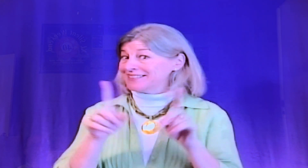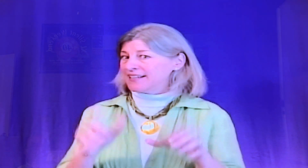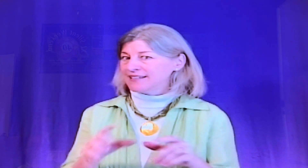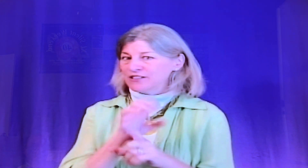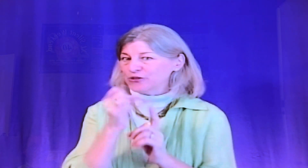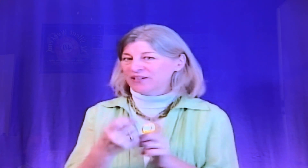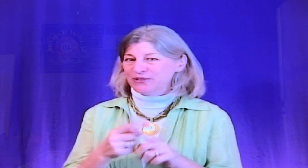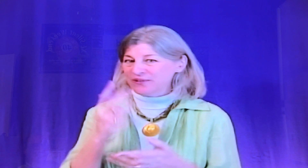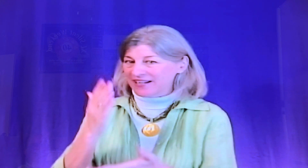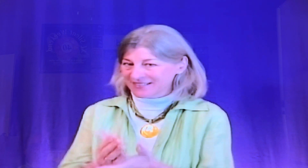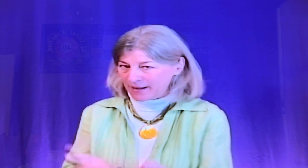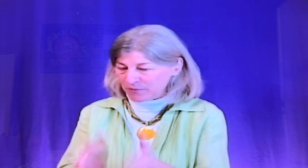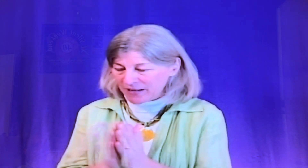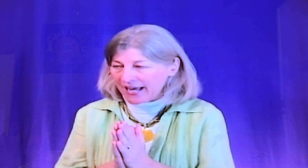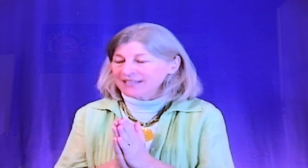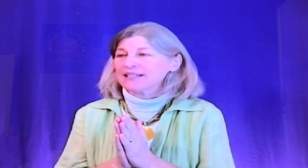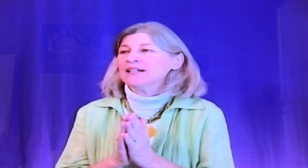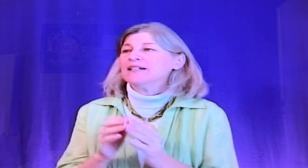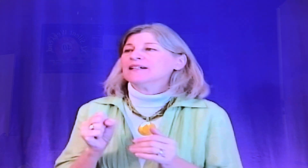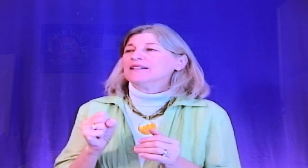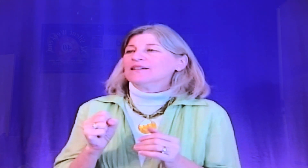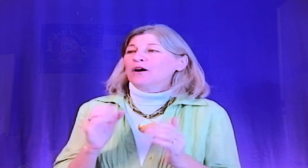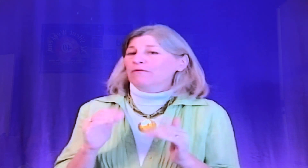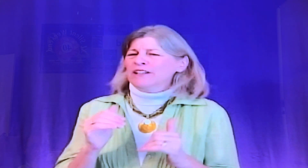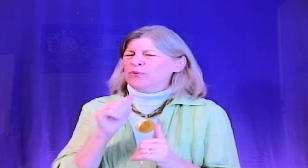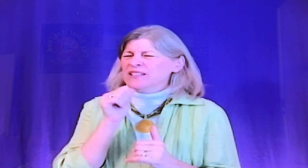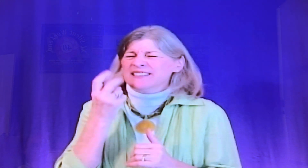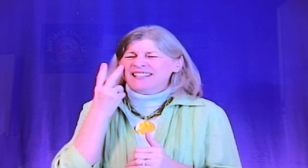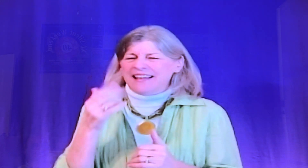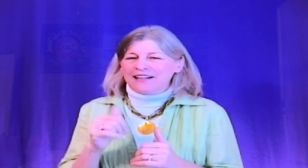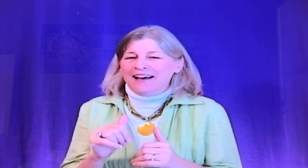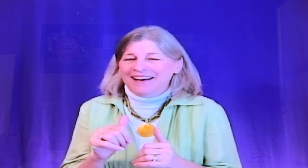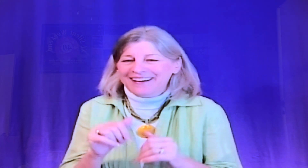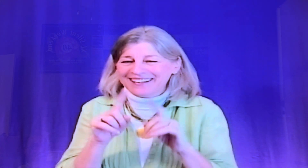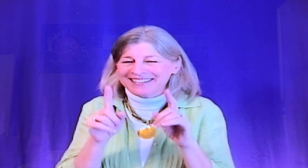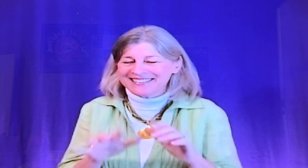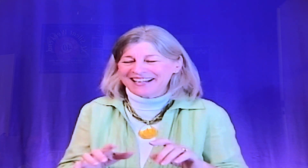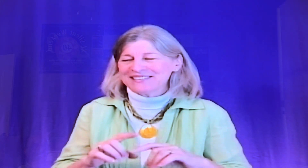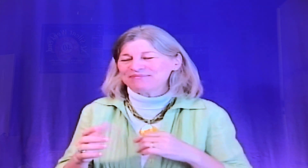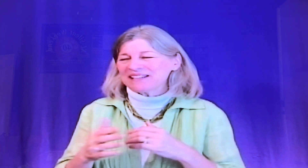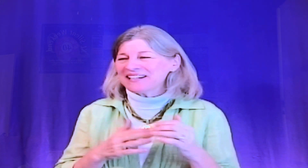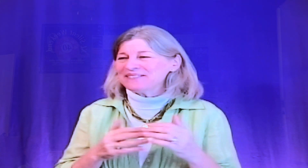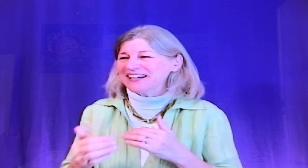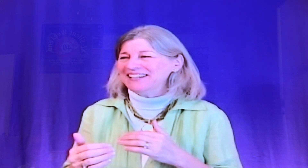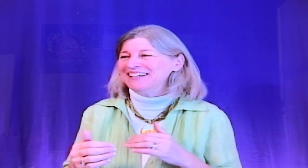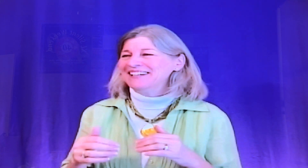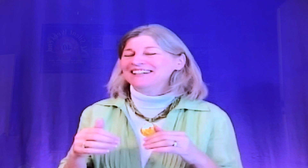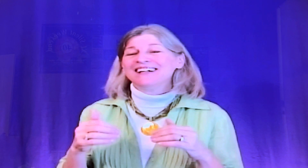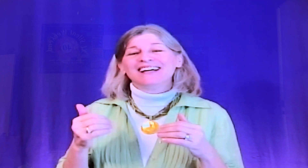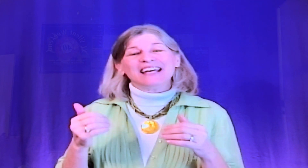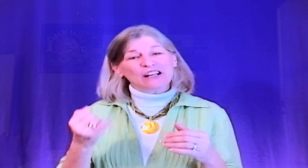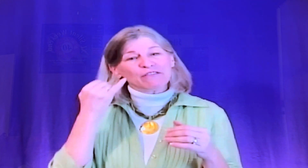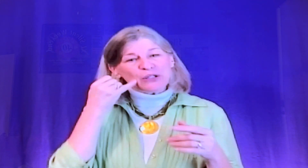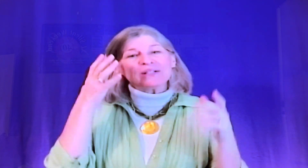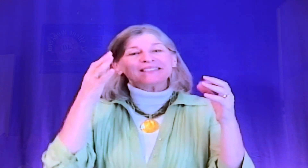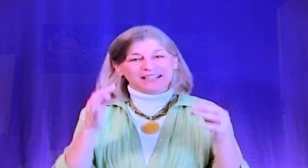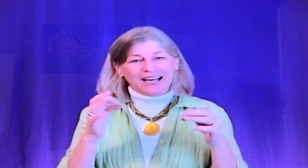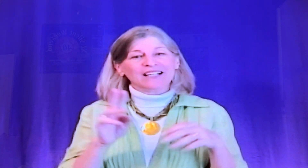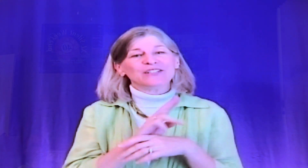testing situation, you can't stop them and ask. Hopefully you wouldn't see that on a test, but anyway, if you decide to